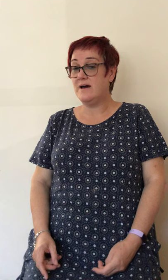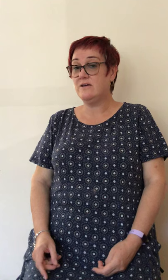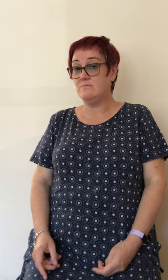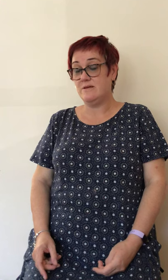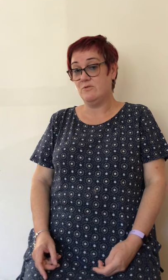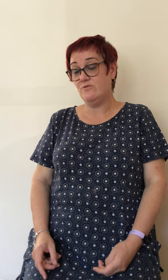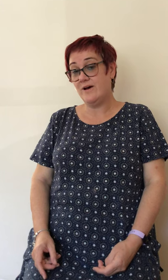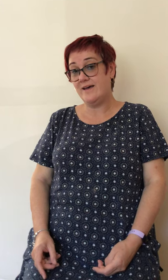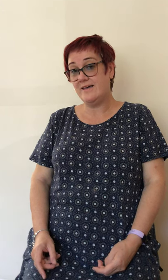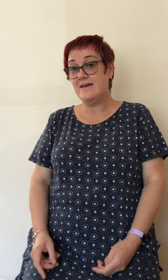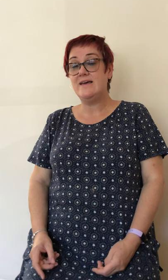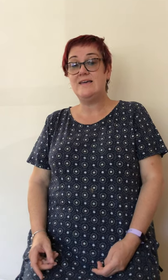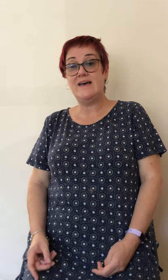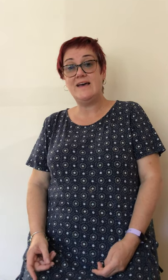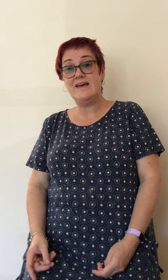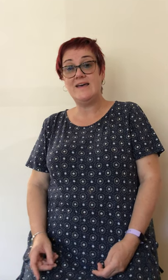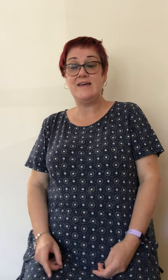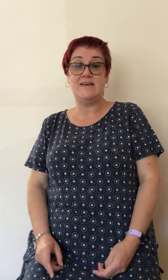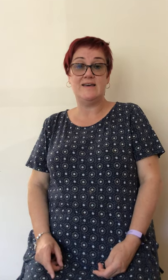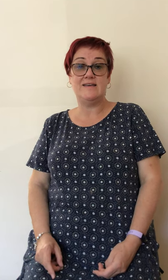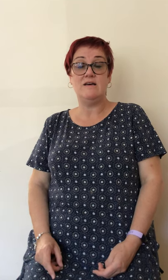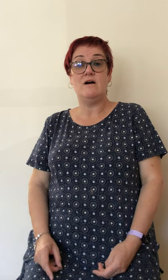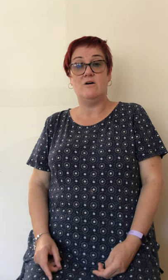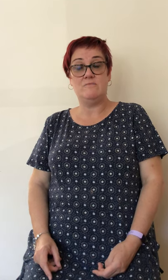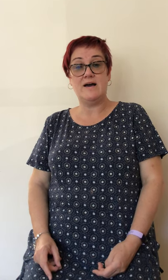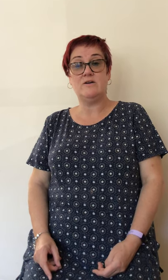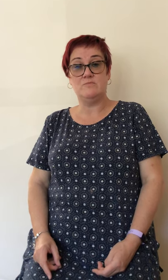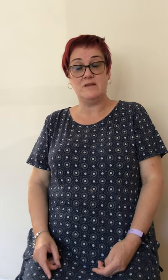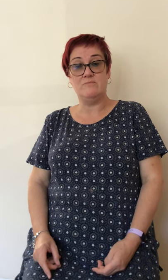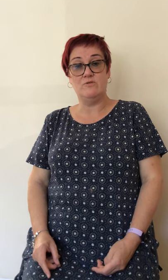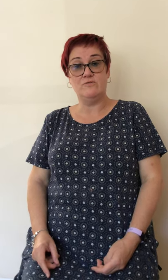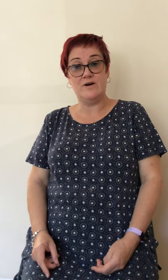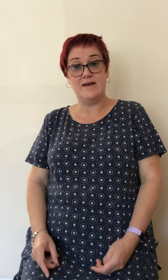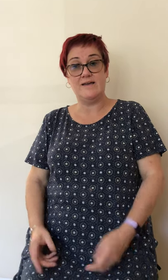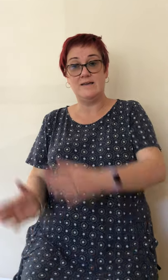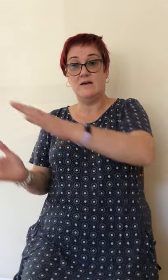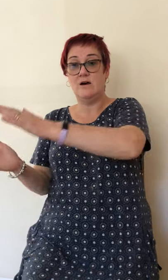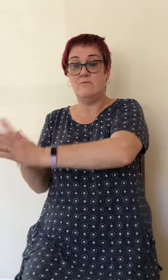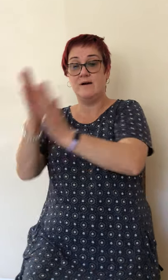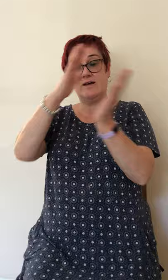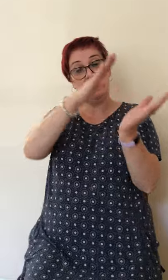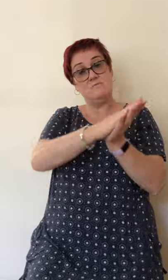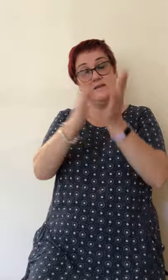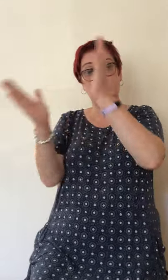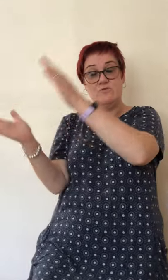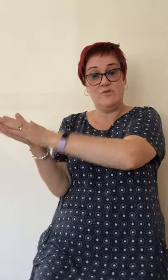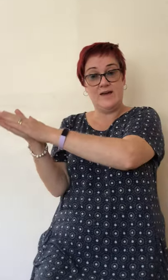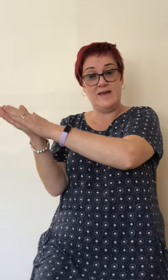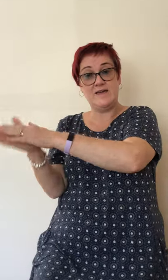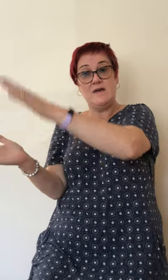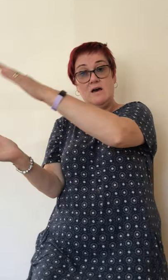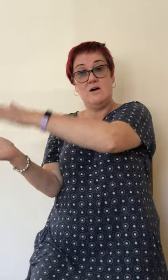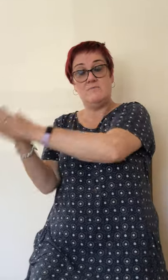oh my calai mou fe Yay. Oh my calai mou fe Oh my calai mou fe Oh